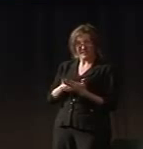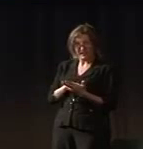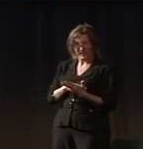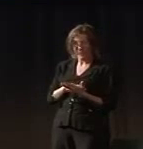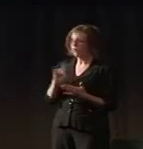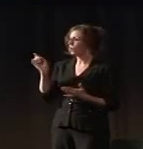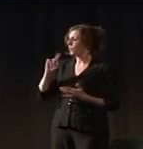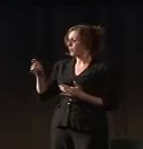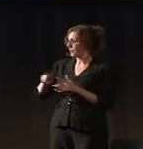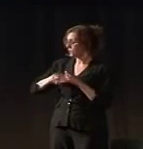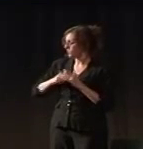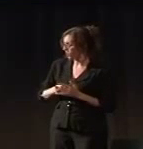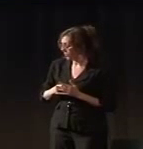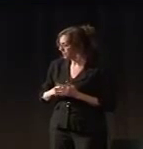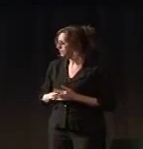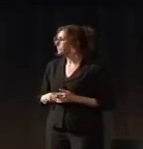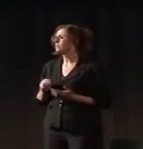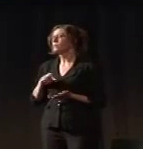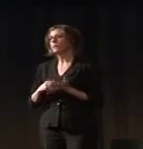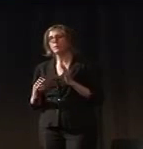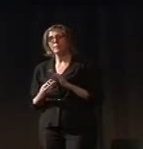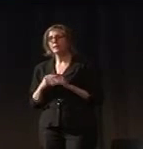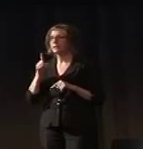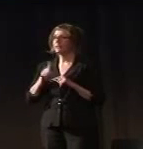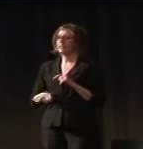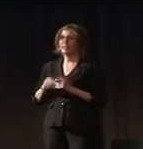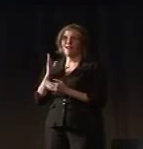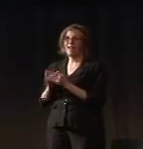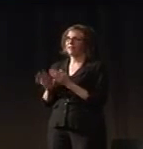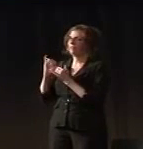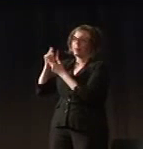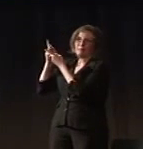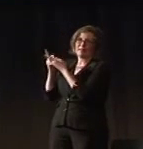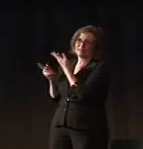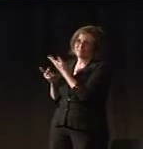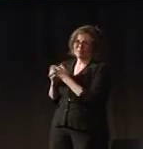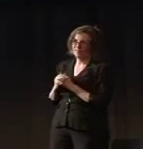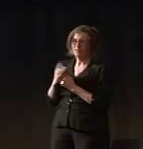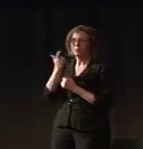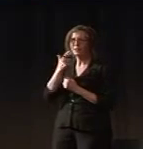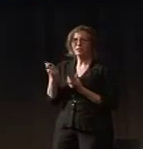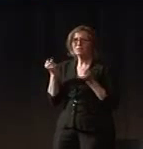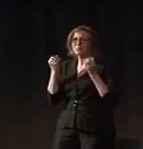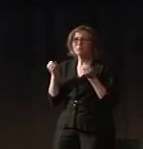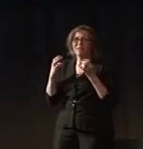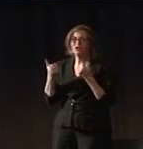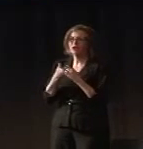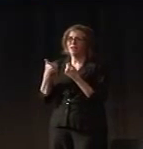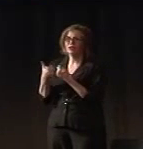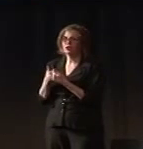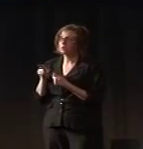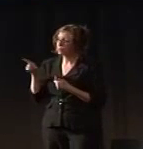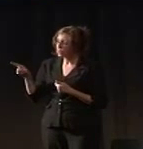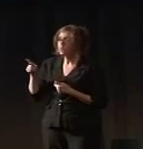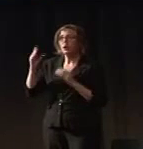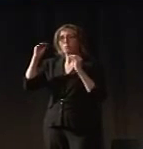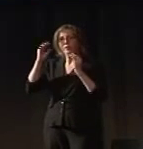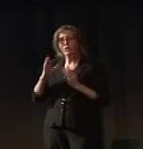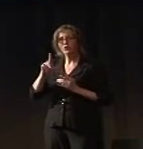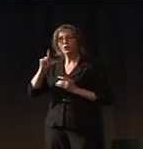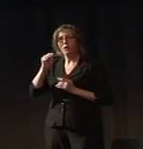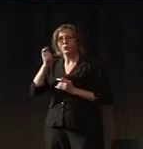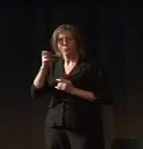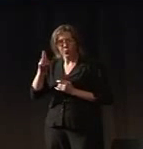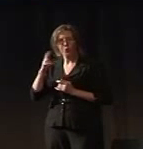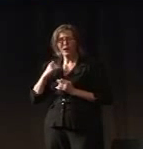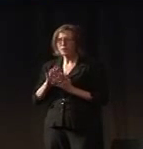begin, and that means we can't end there. There are too many challenges, as Professor Latour has been passionately arguing